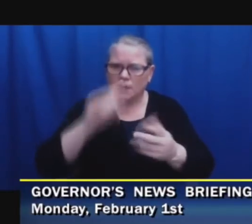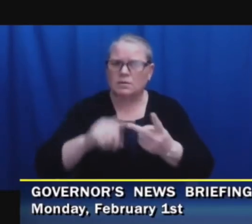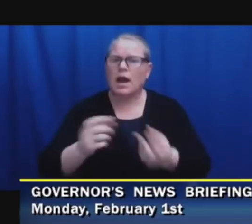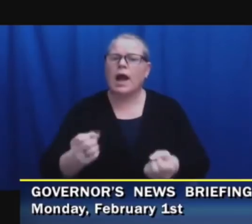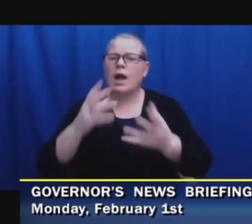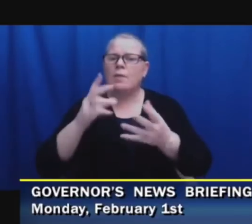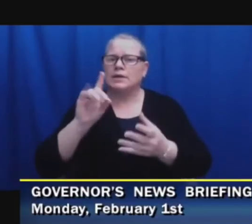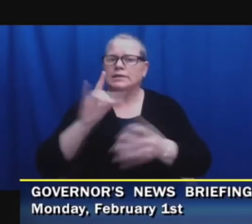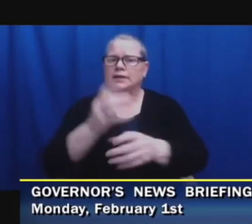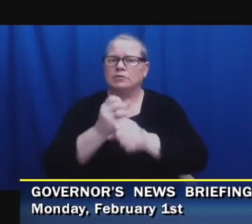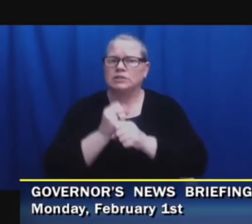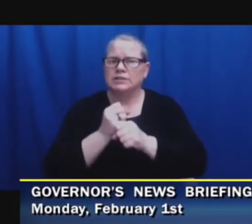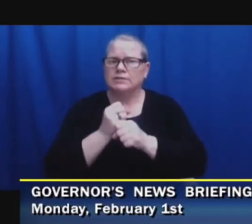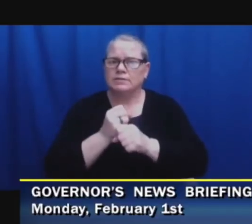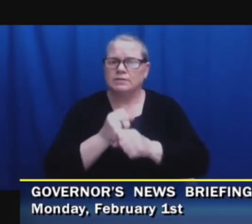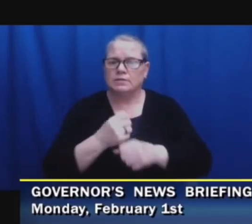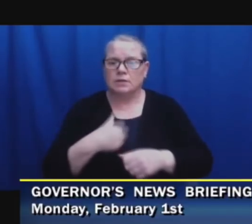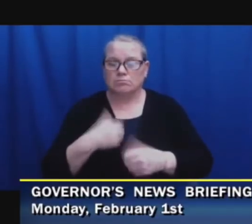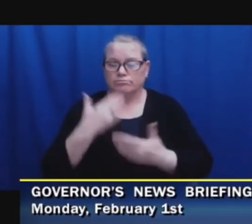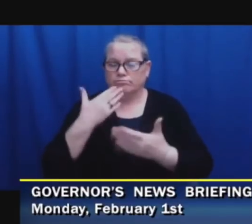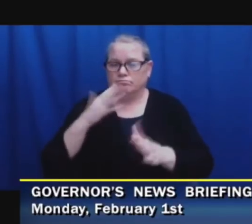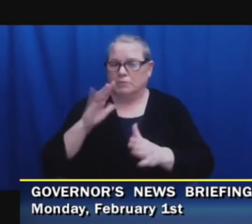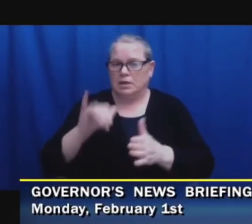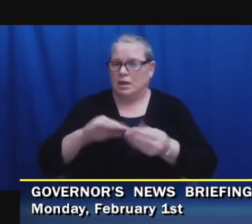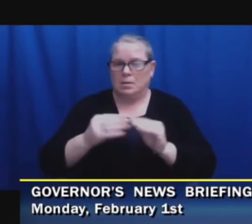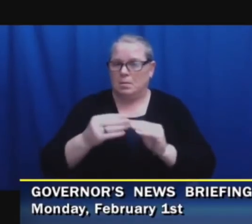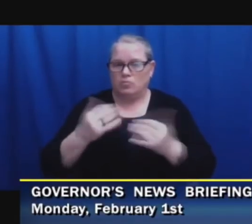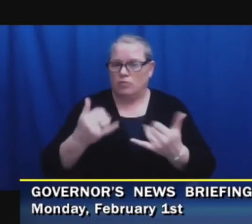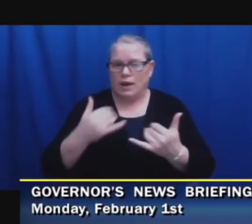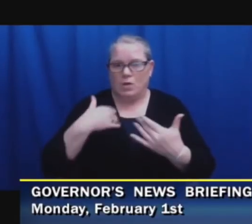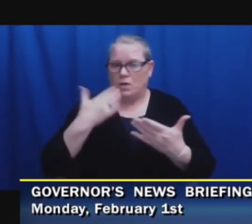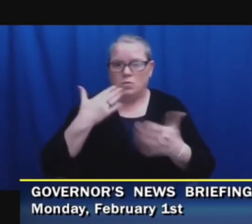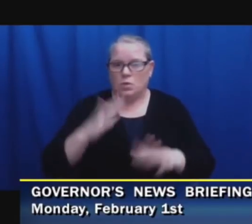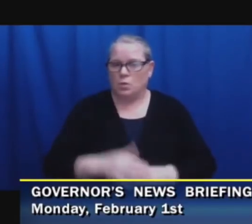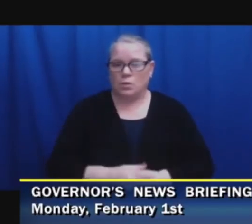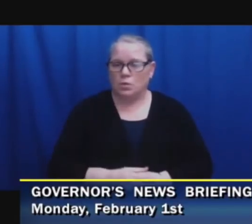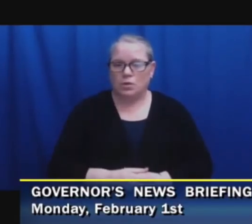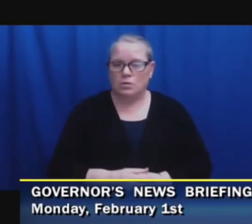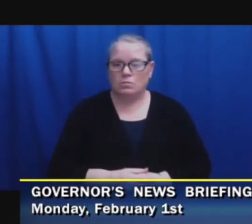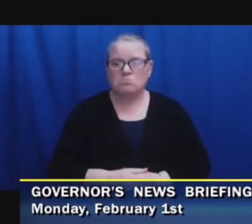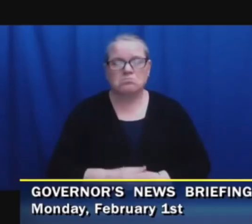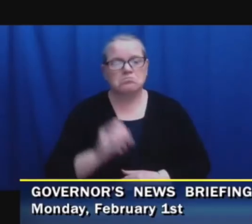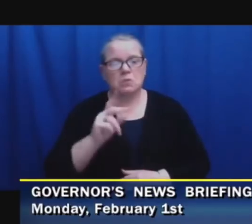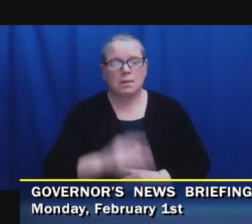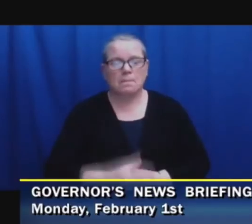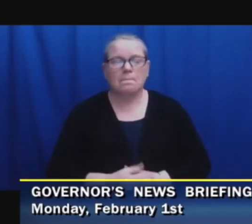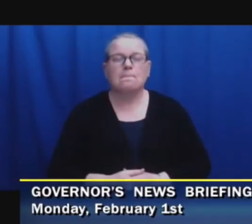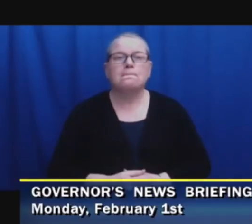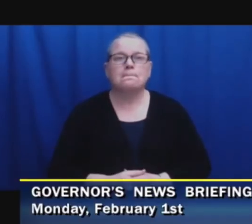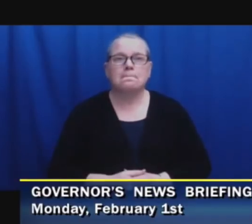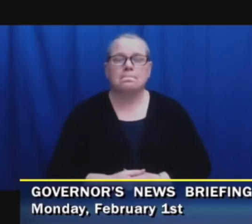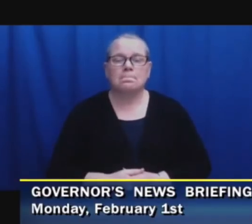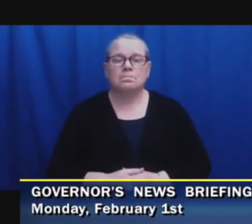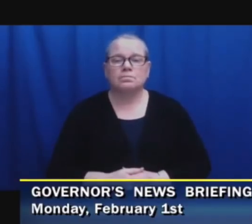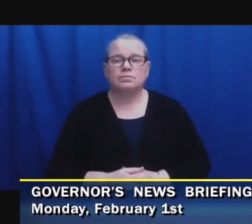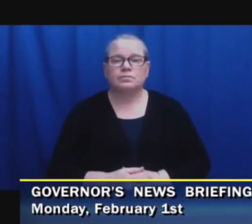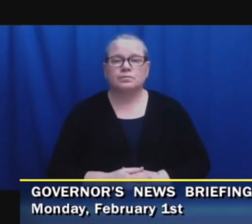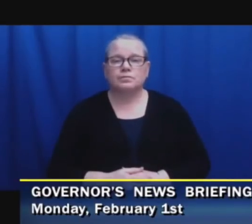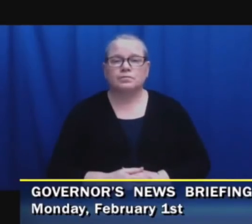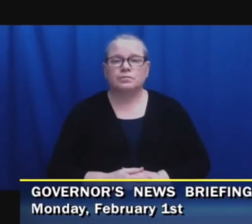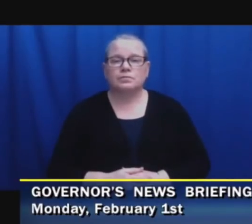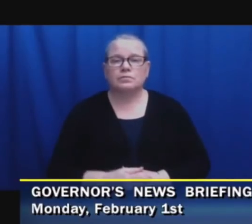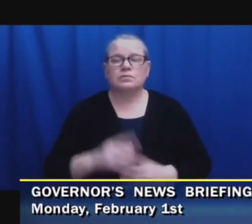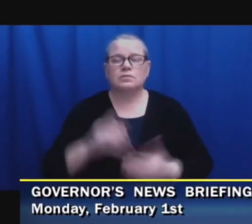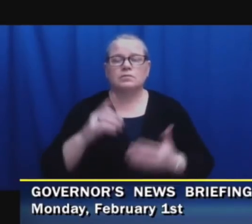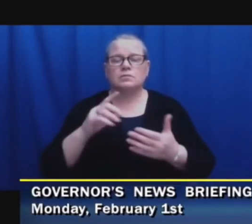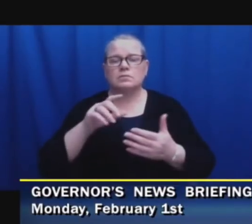I don't have that in my hand right now. Okay. Okay. And just another sort of housekeeping question for our neck of the woods.